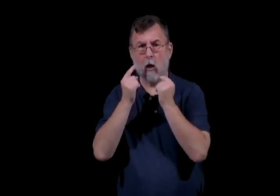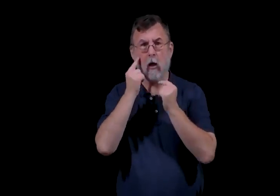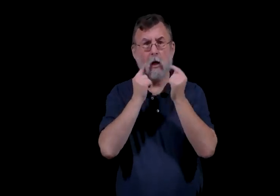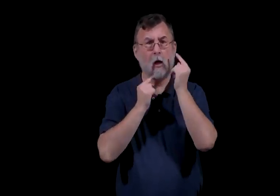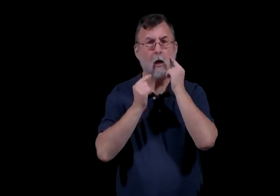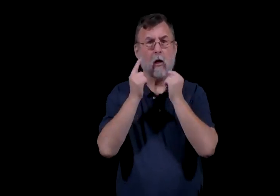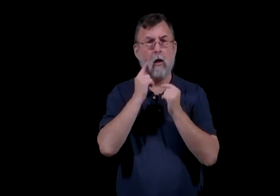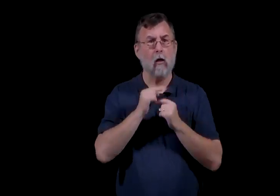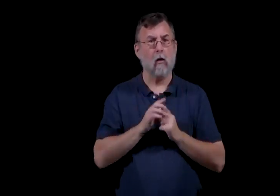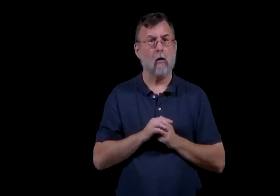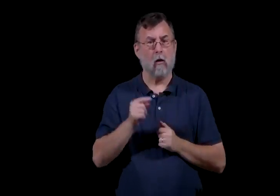weeping, crying.